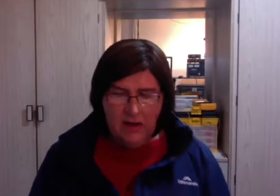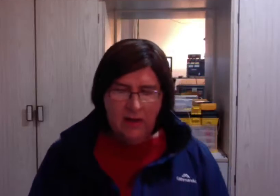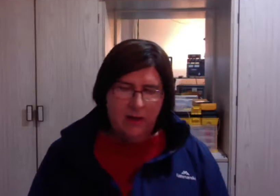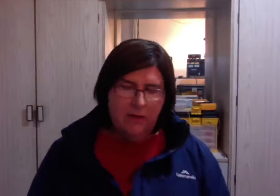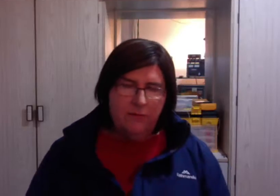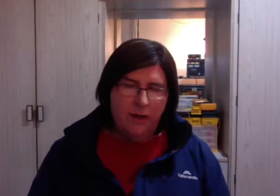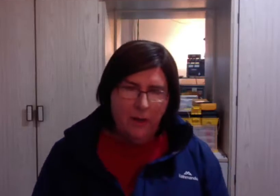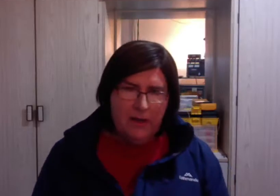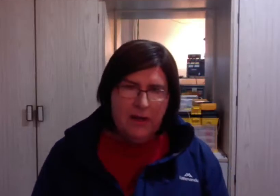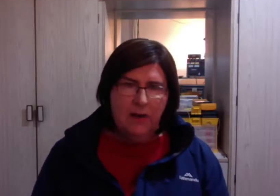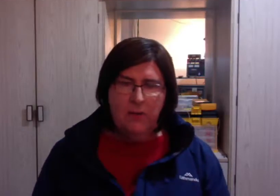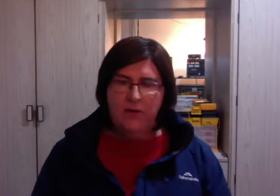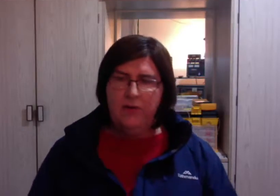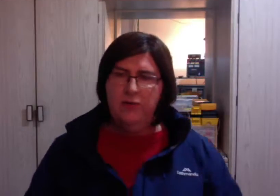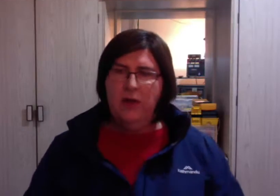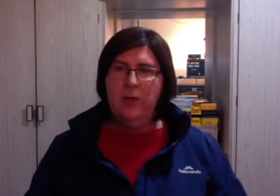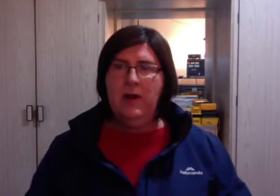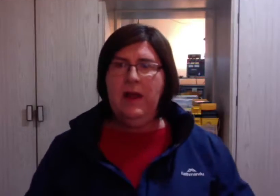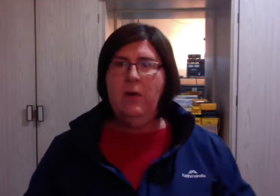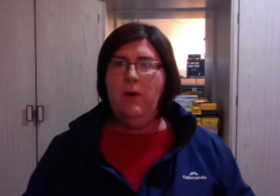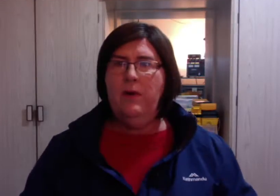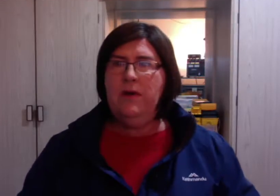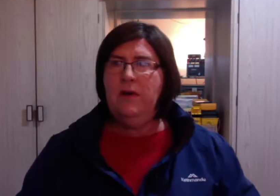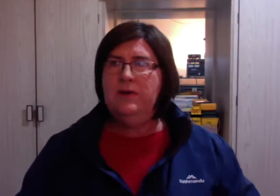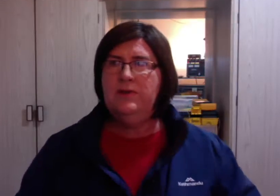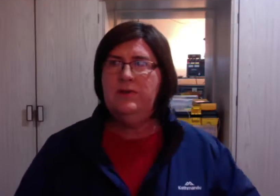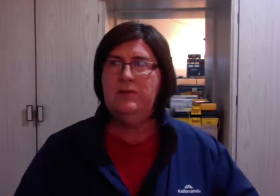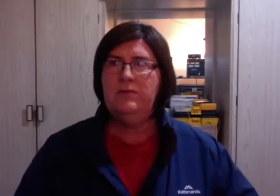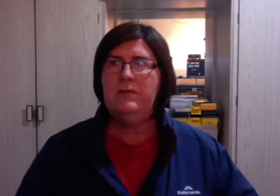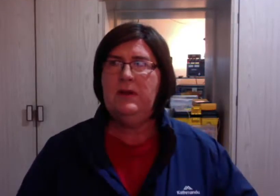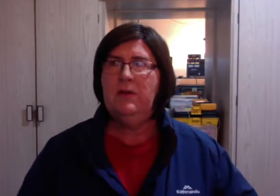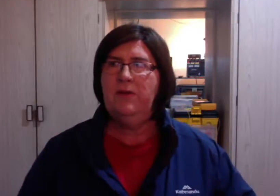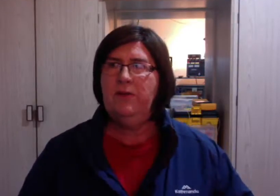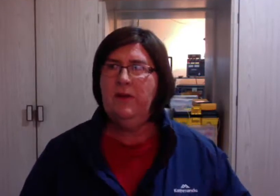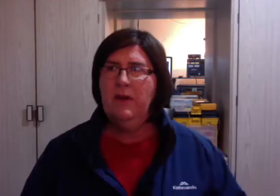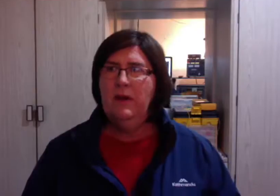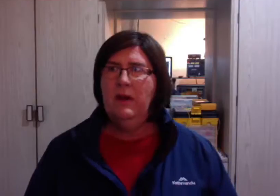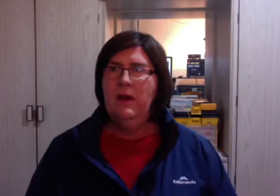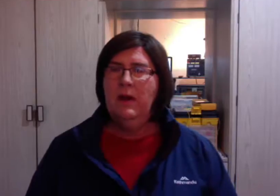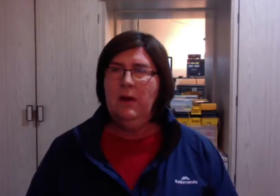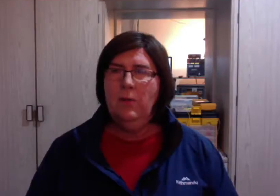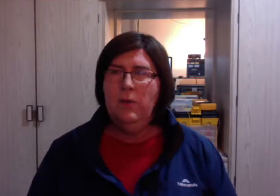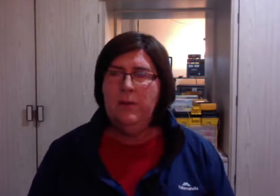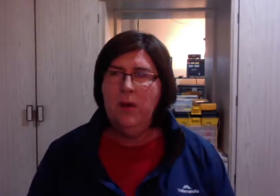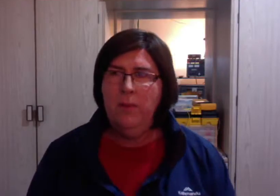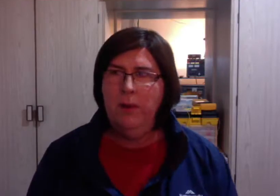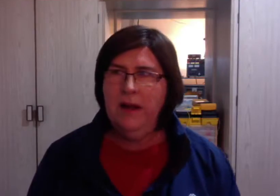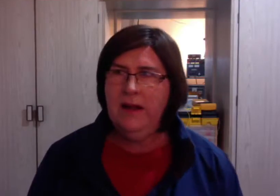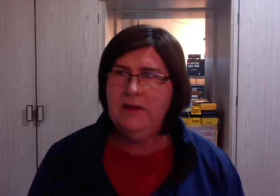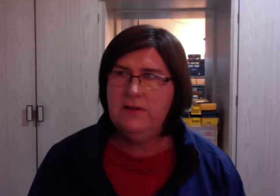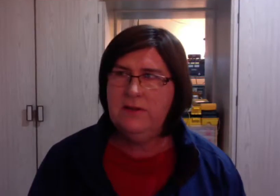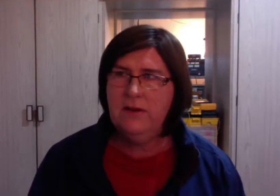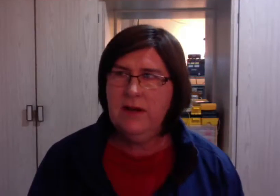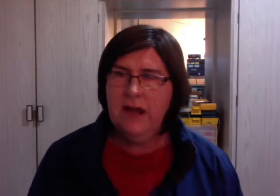The following year, we're still trying to work out what we're going to do because We were planning to do a